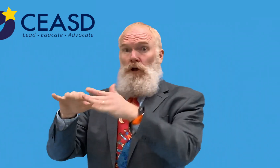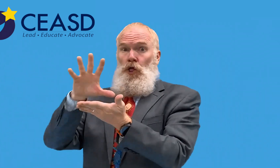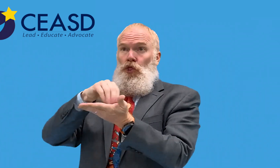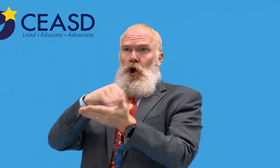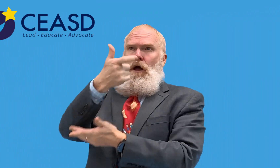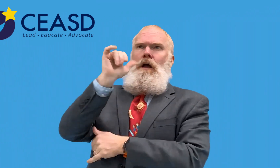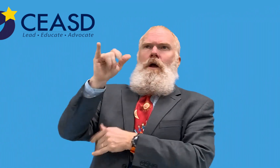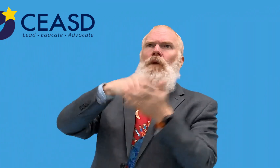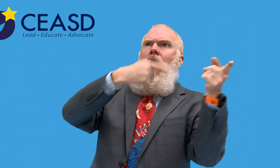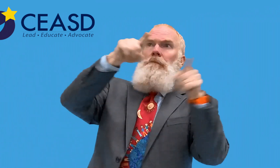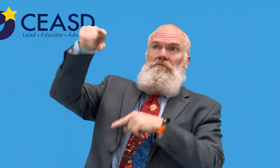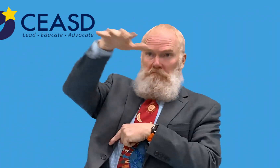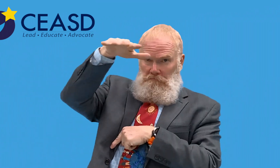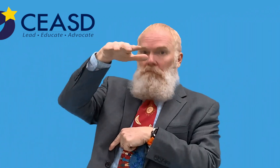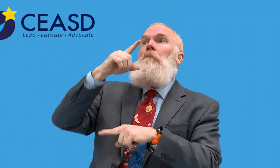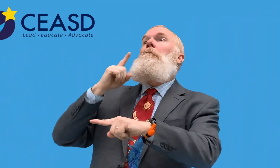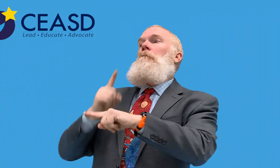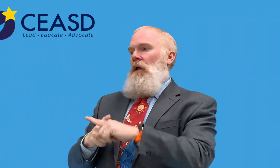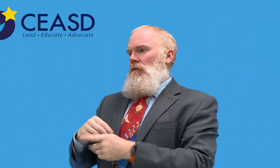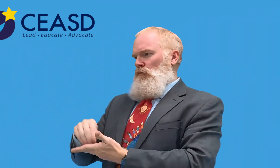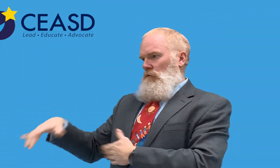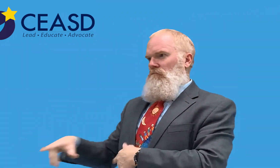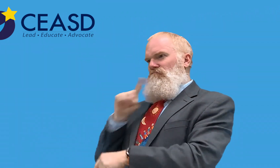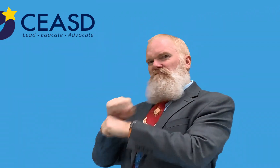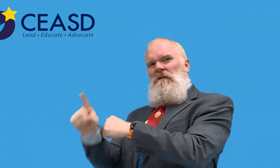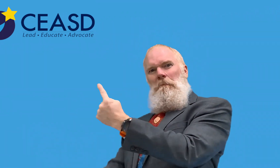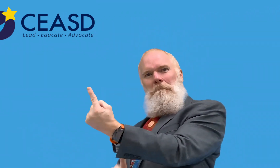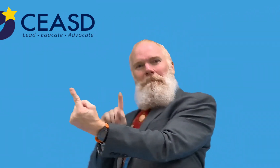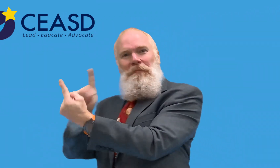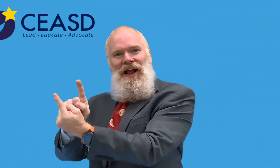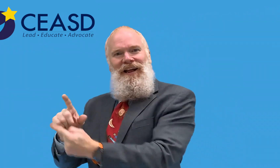them as well. They are able to see how the General Assembly